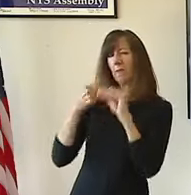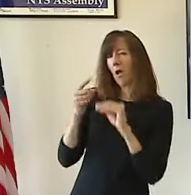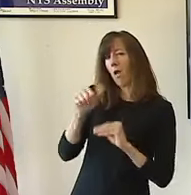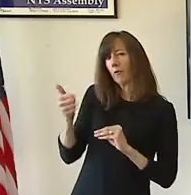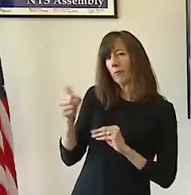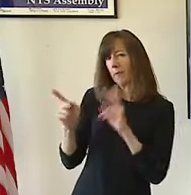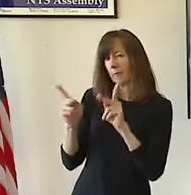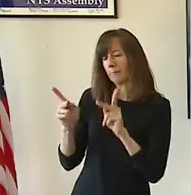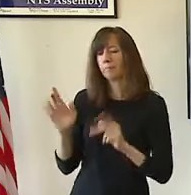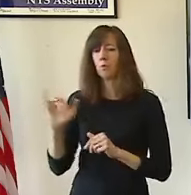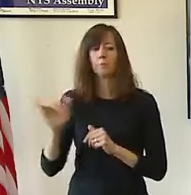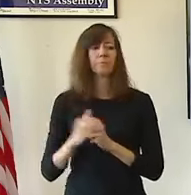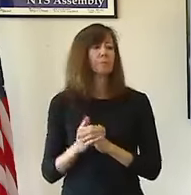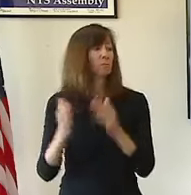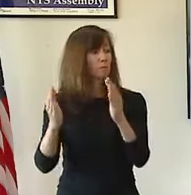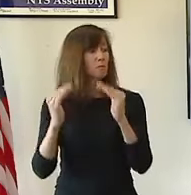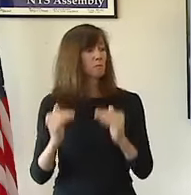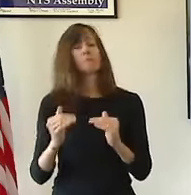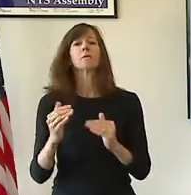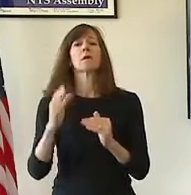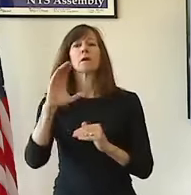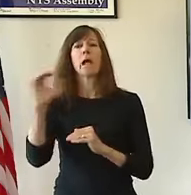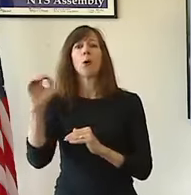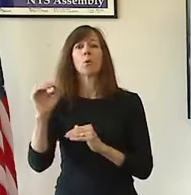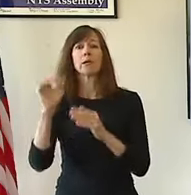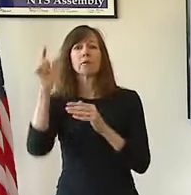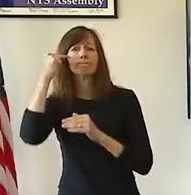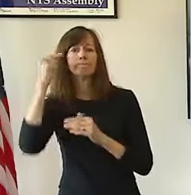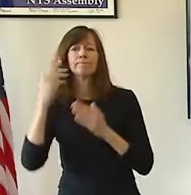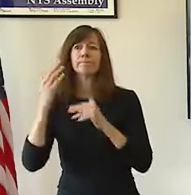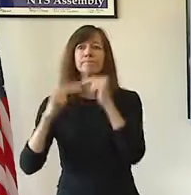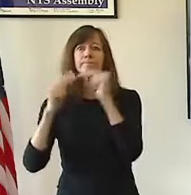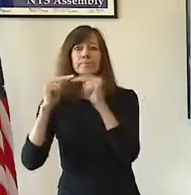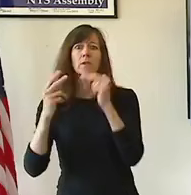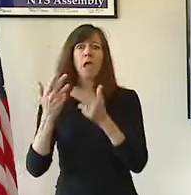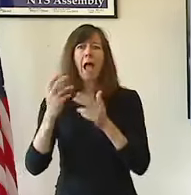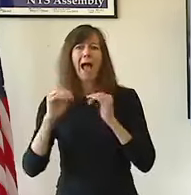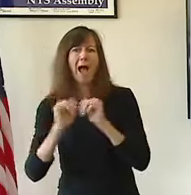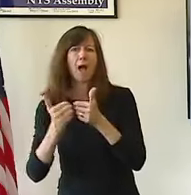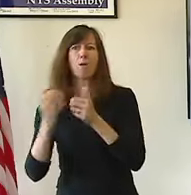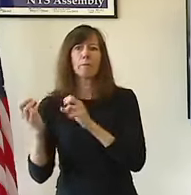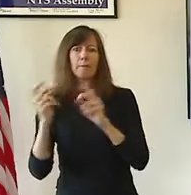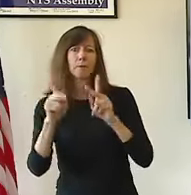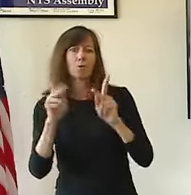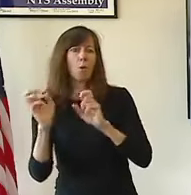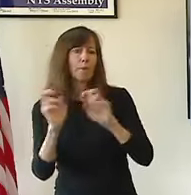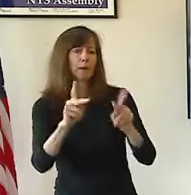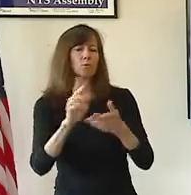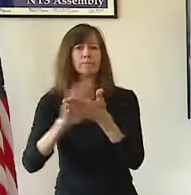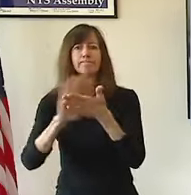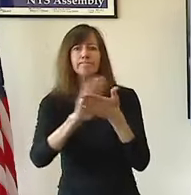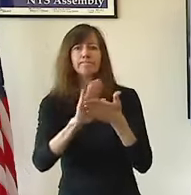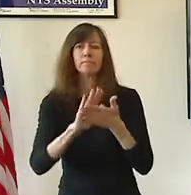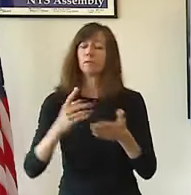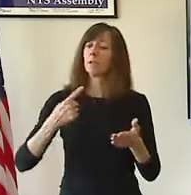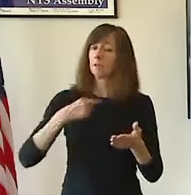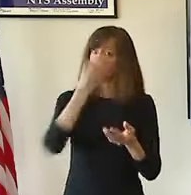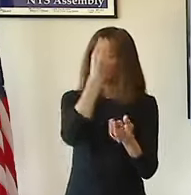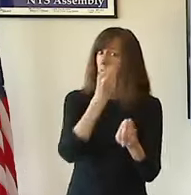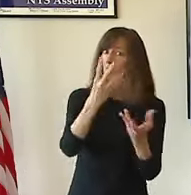and cleaned to ensure those returning to work and visiting are safe. Nicole, we have put together a very extensive reconstitution plan that includes a lot